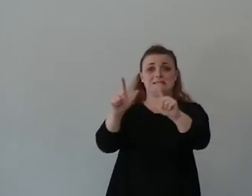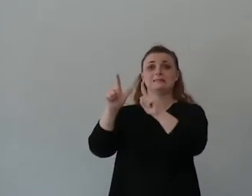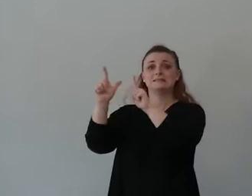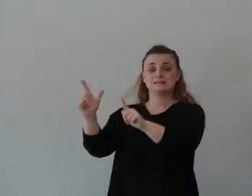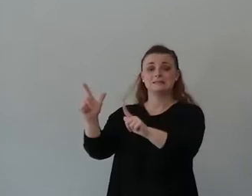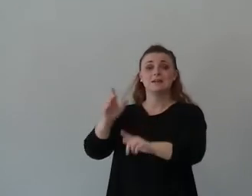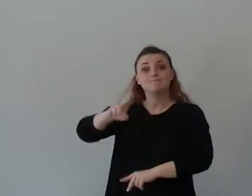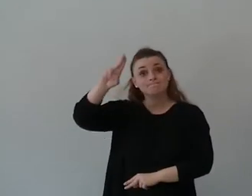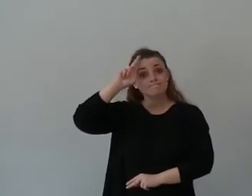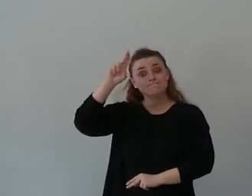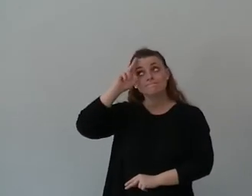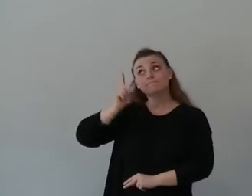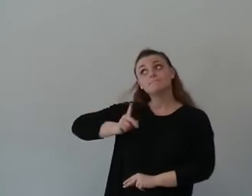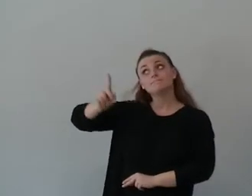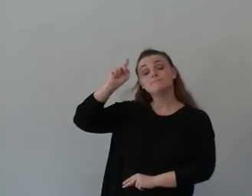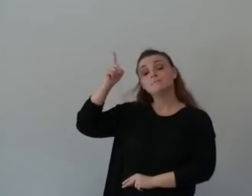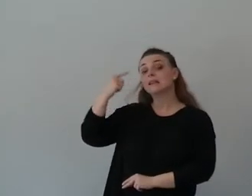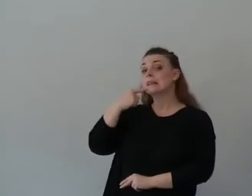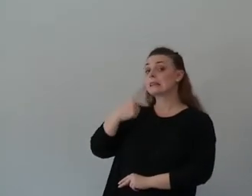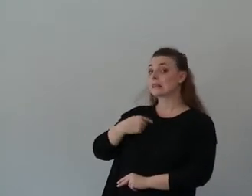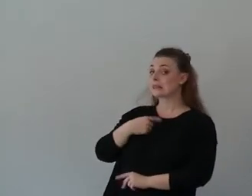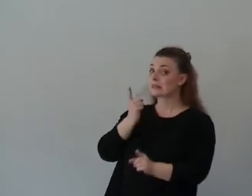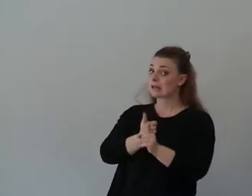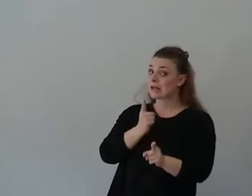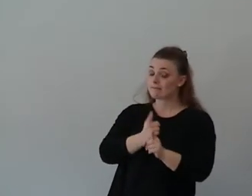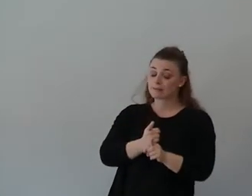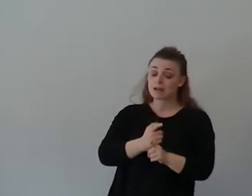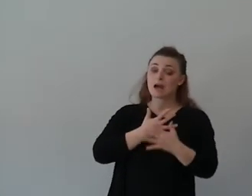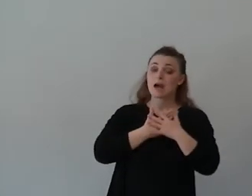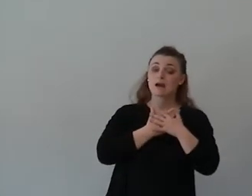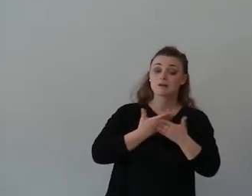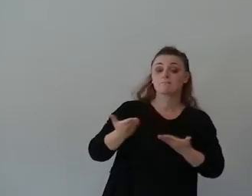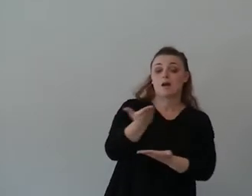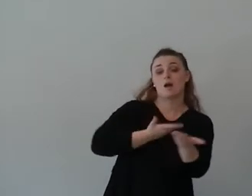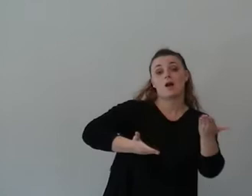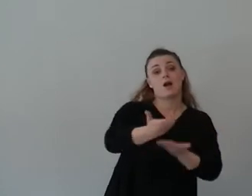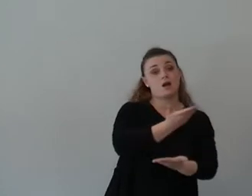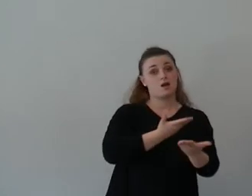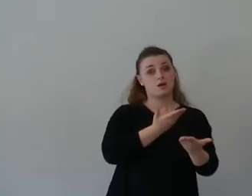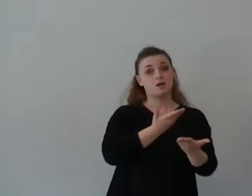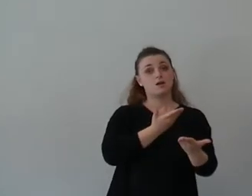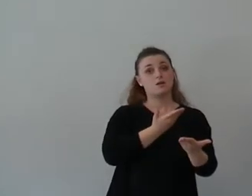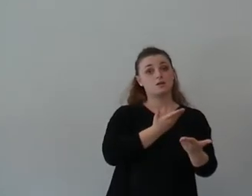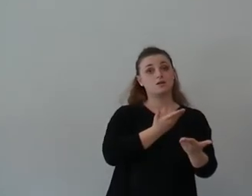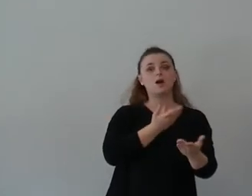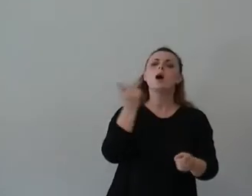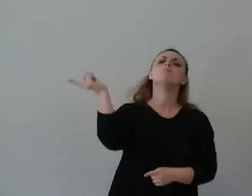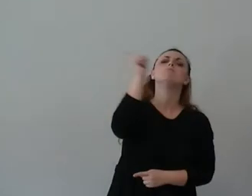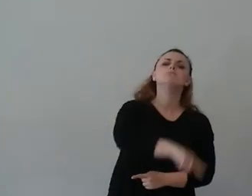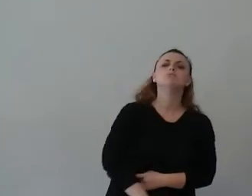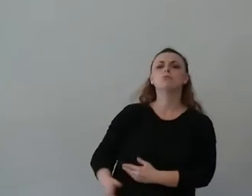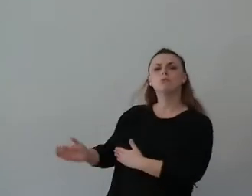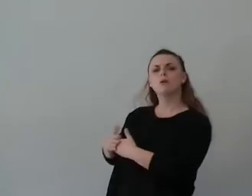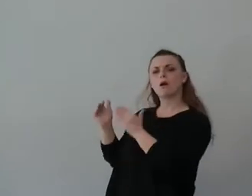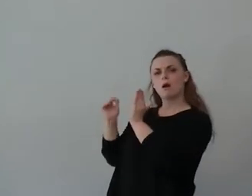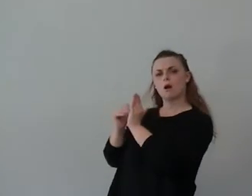di amarci. This includes the neighbor who gossips about you. Questo comprende anche il vicino di casa che parla male di te. The